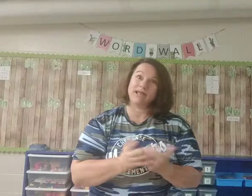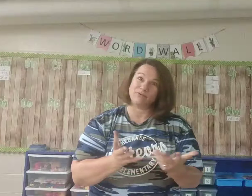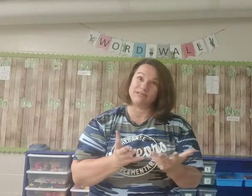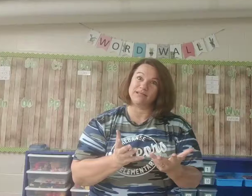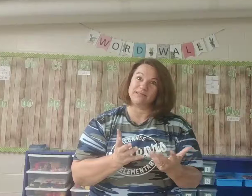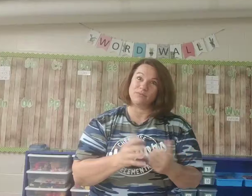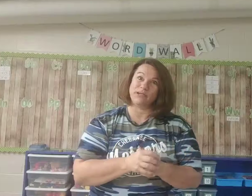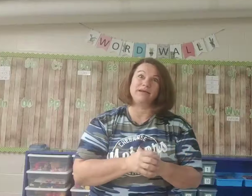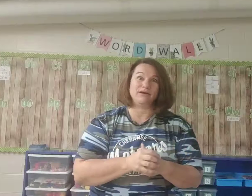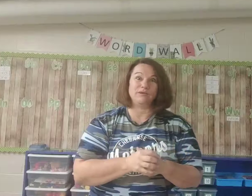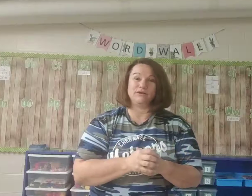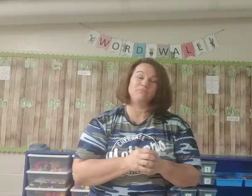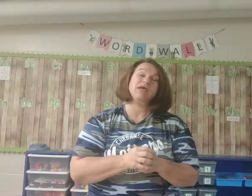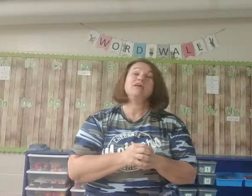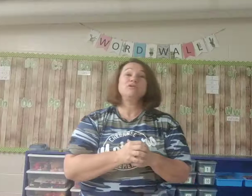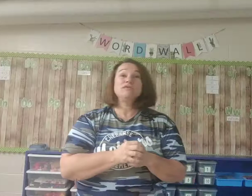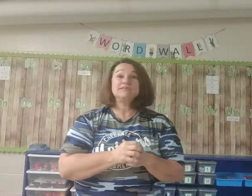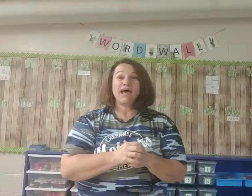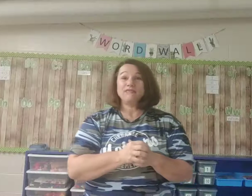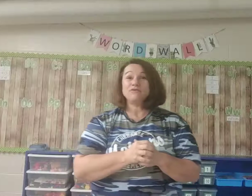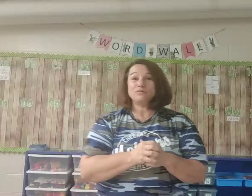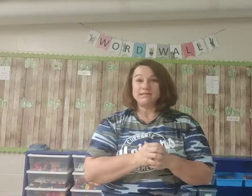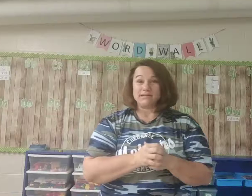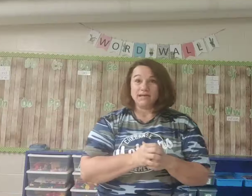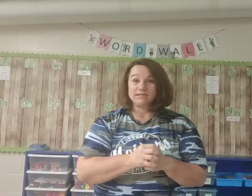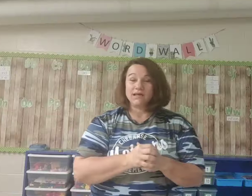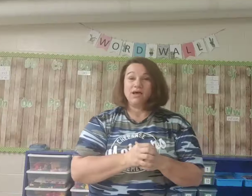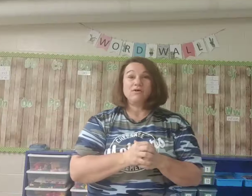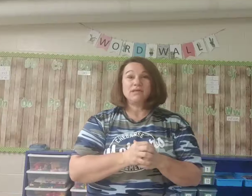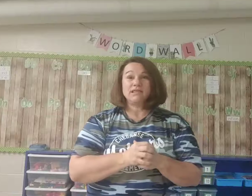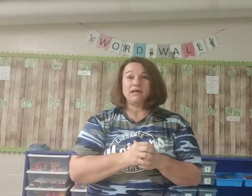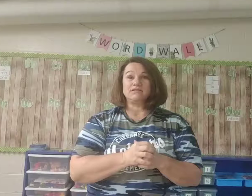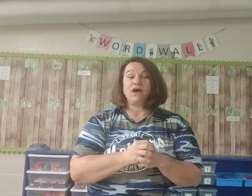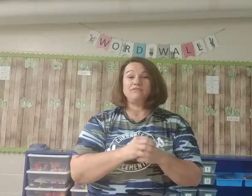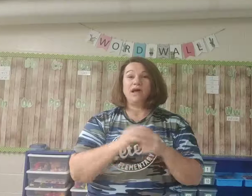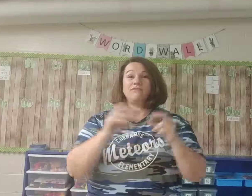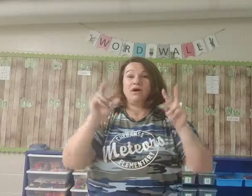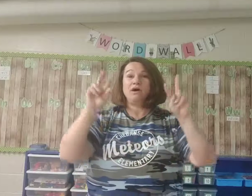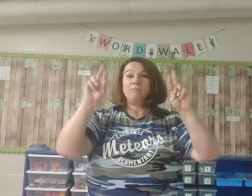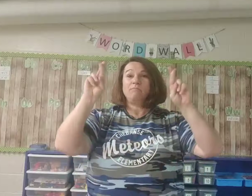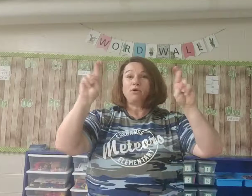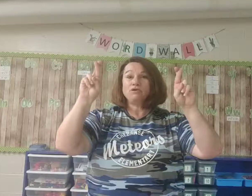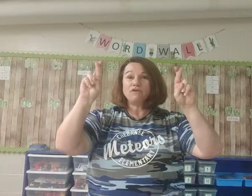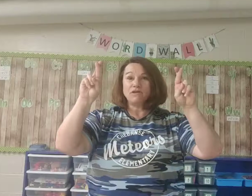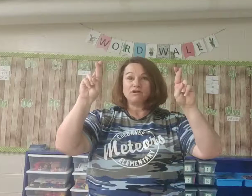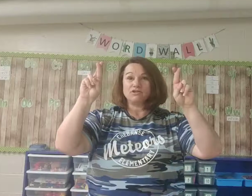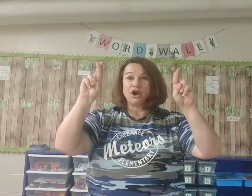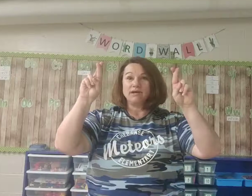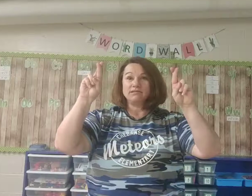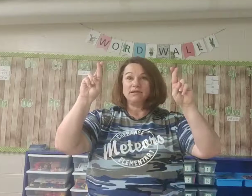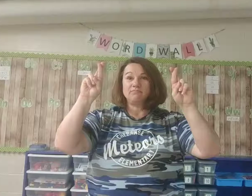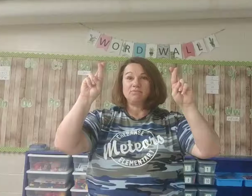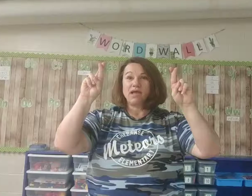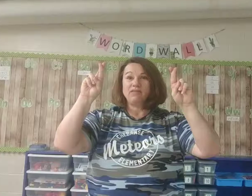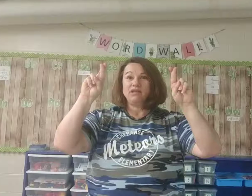like recess, don't we? I know we do. So the sign for recess goes like this. You have to have both of your fingers crossed, and then